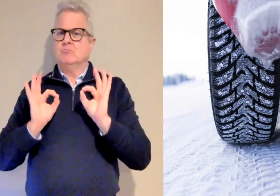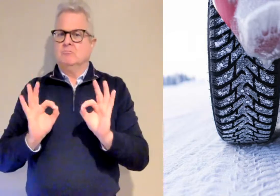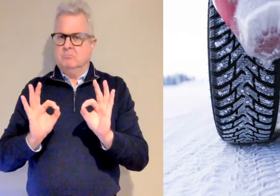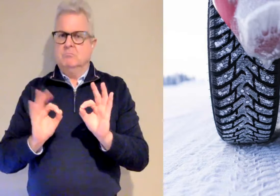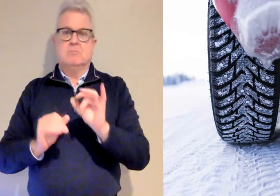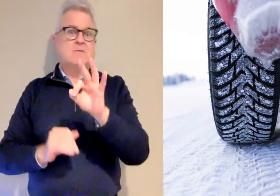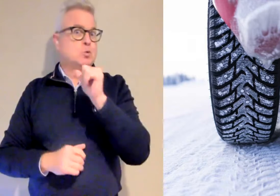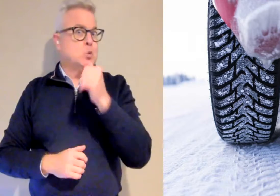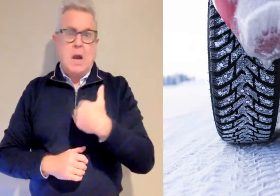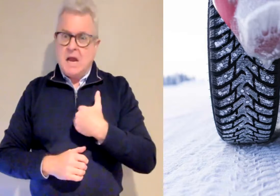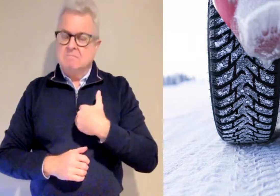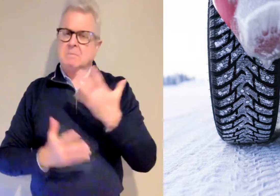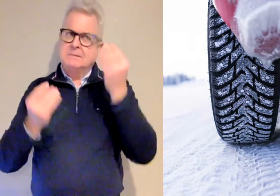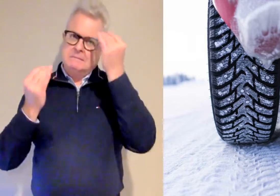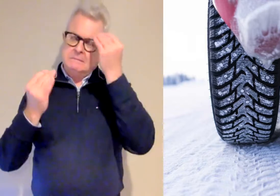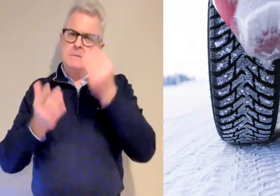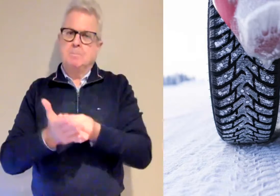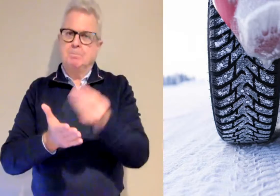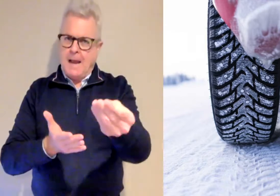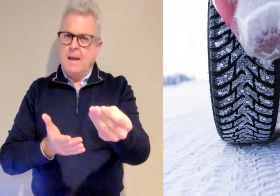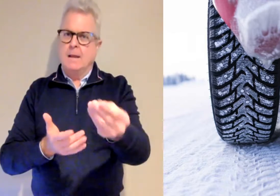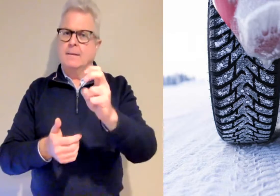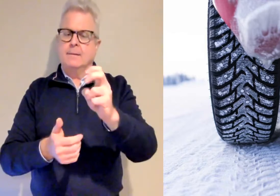You may even want to consider investing in winter tires